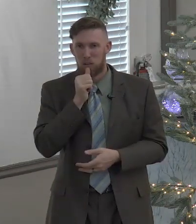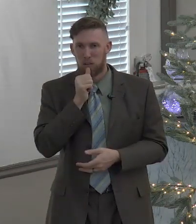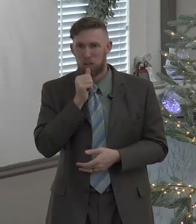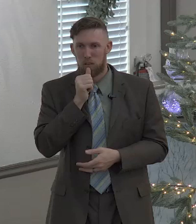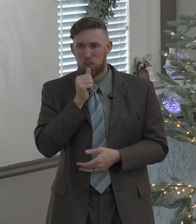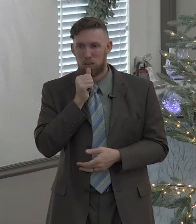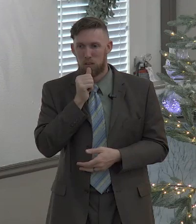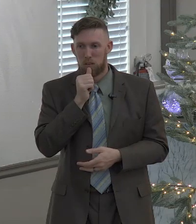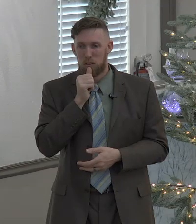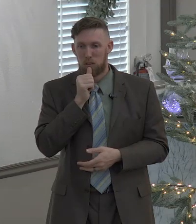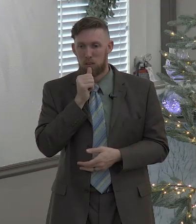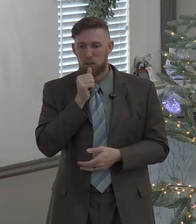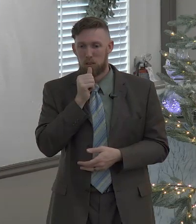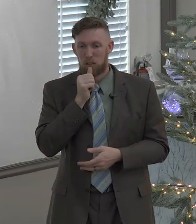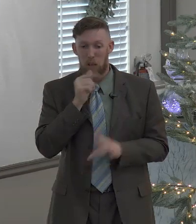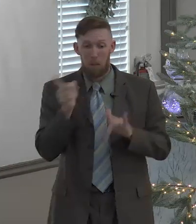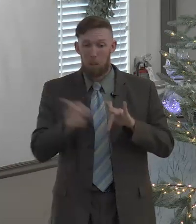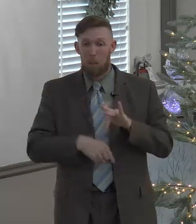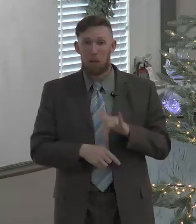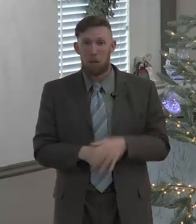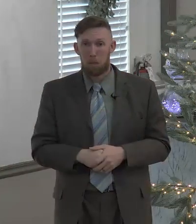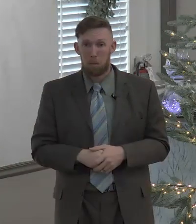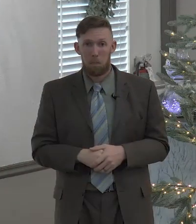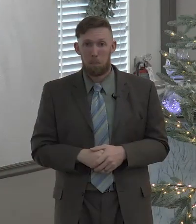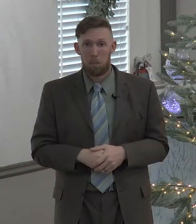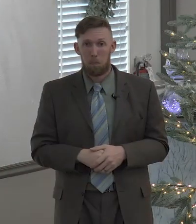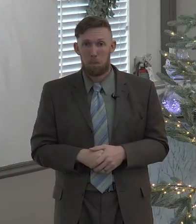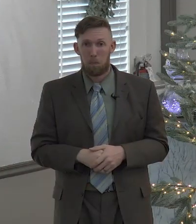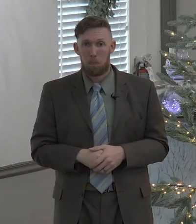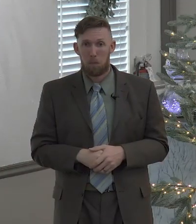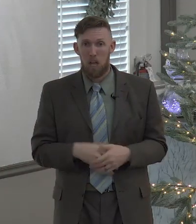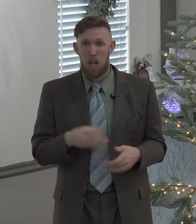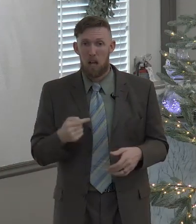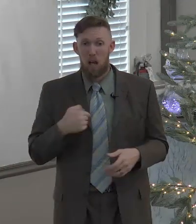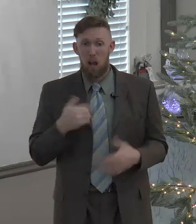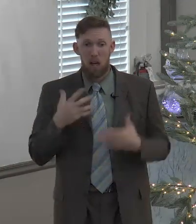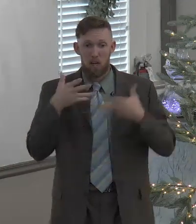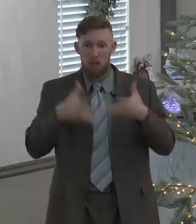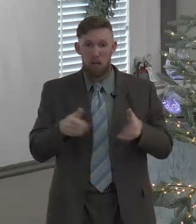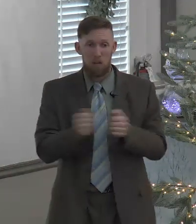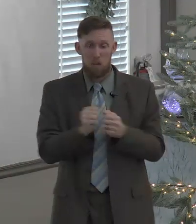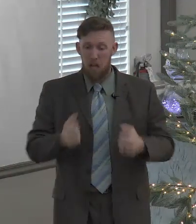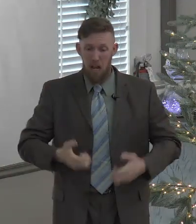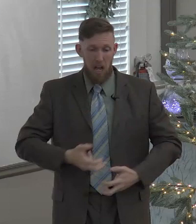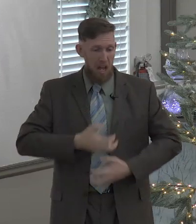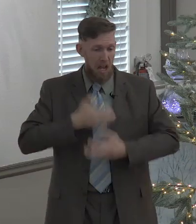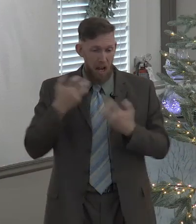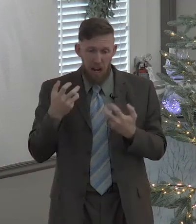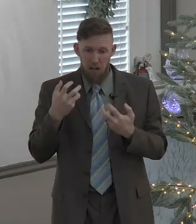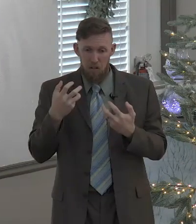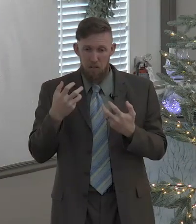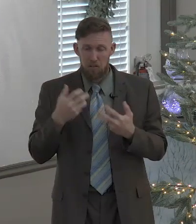Sometimes patience just seems to take a vacation.